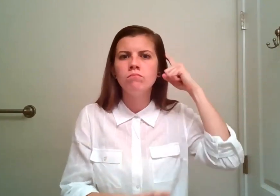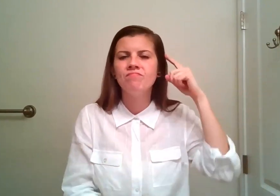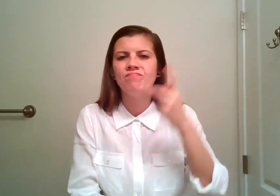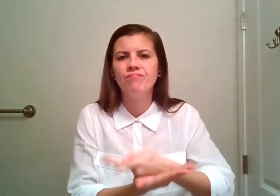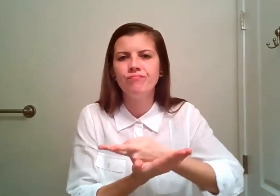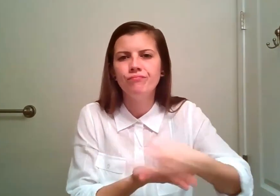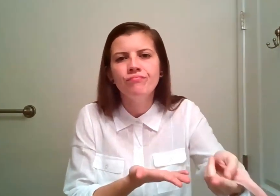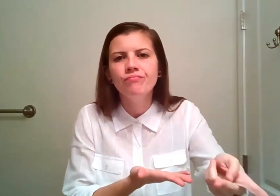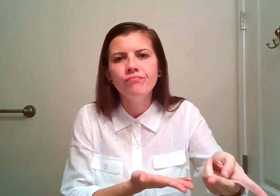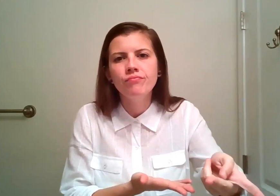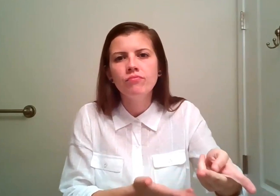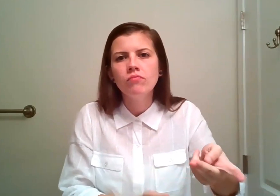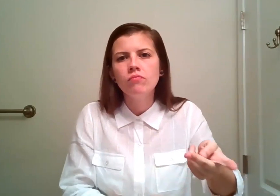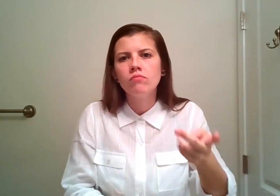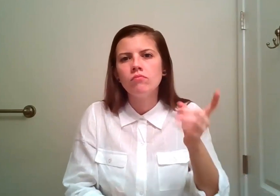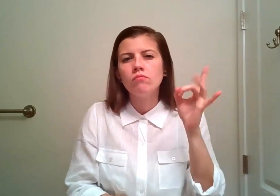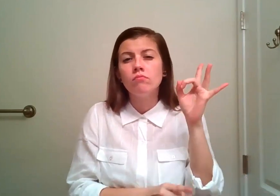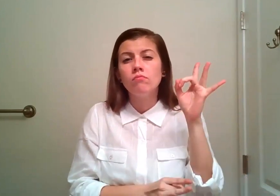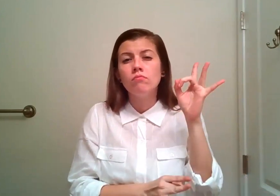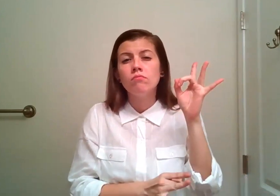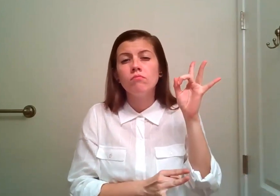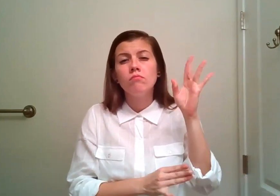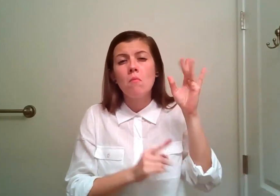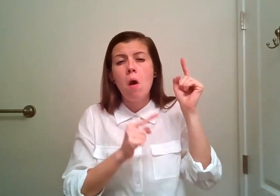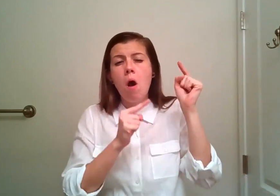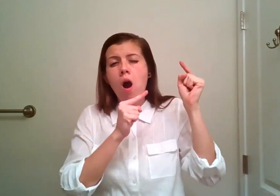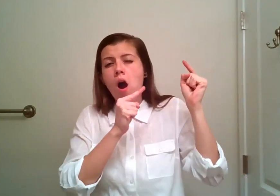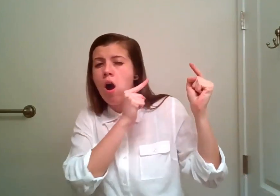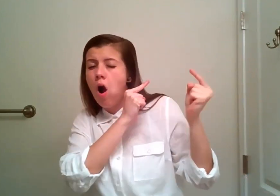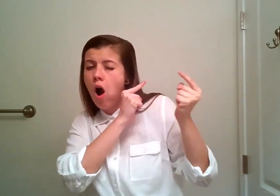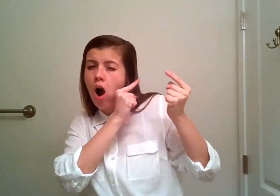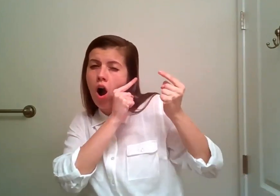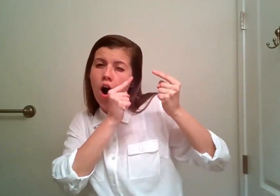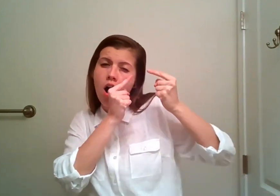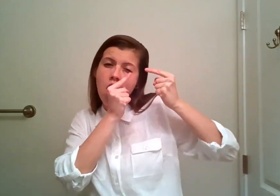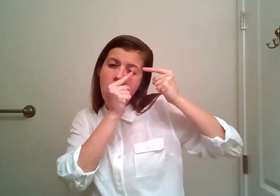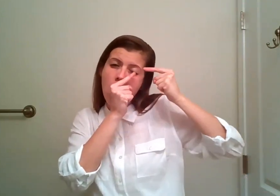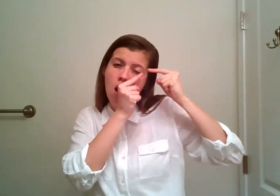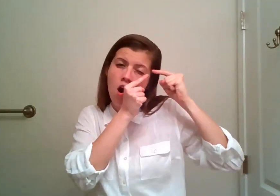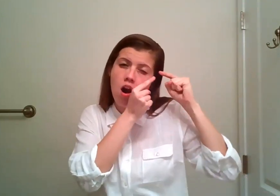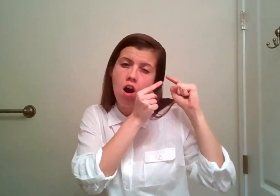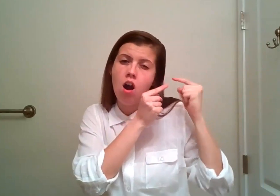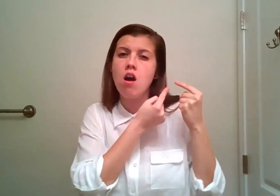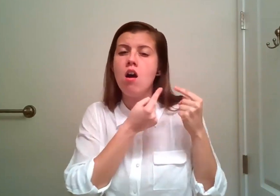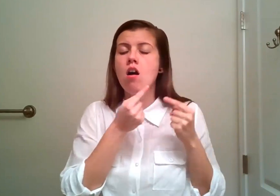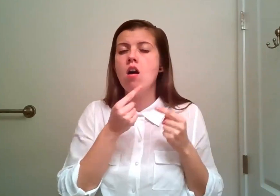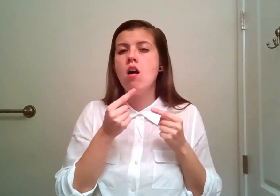So once I had this surgery, it was a complete fail. I was in so much pain.